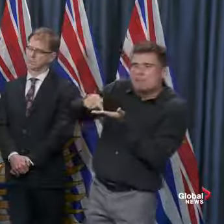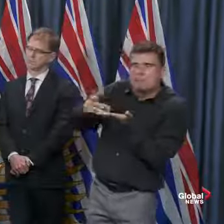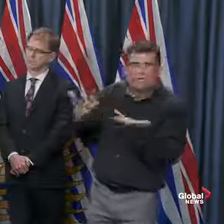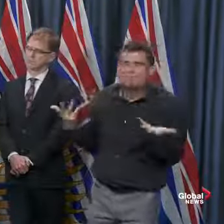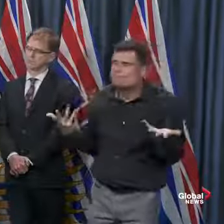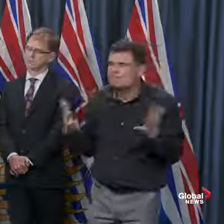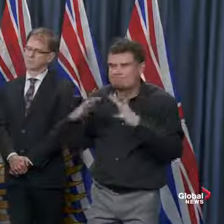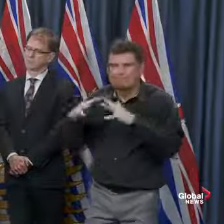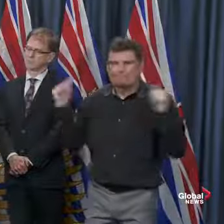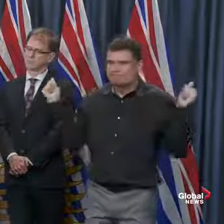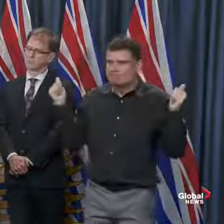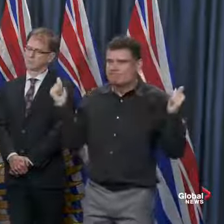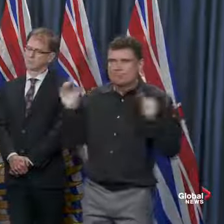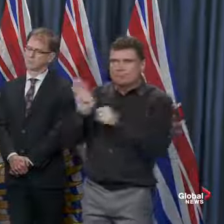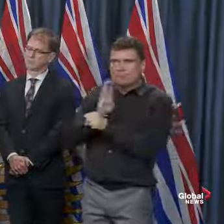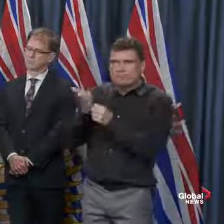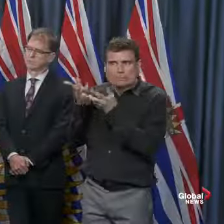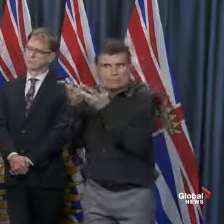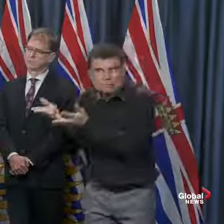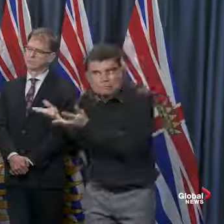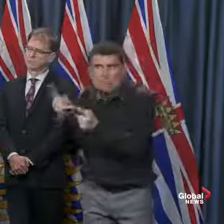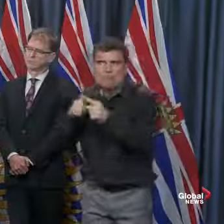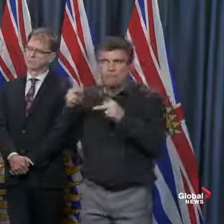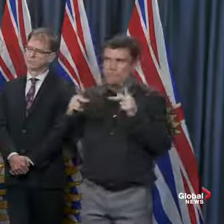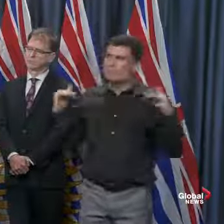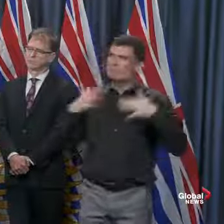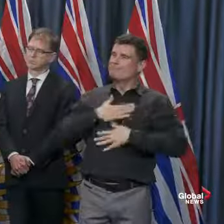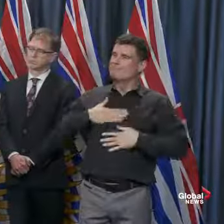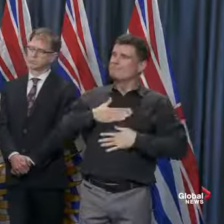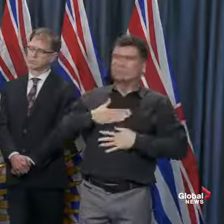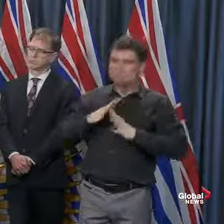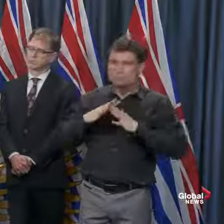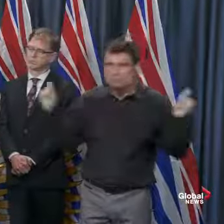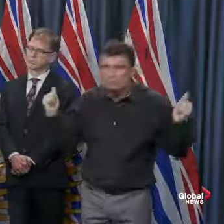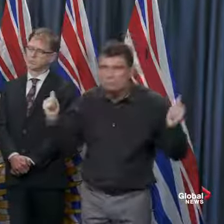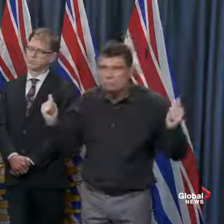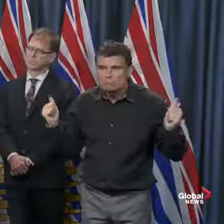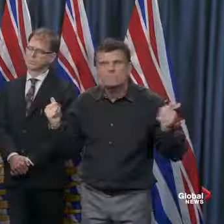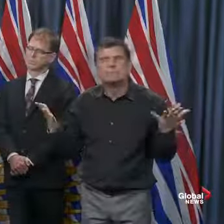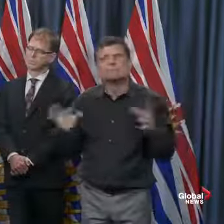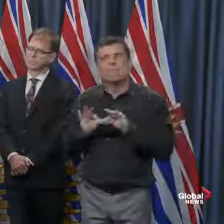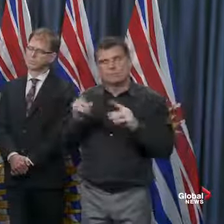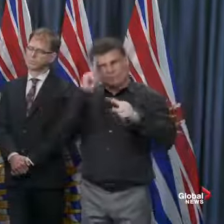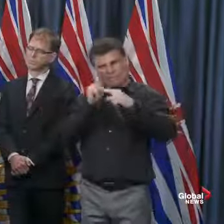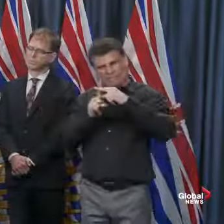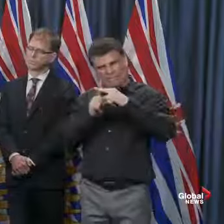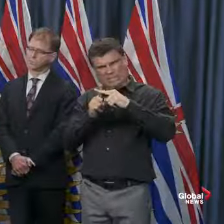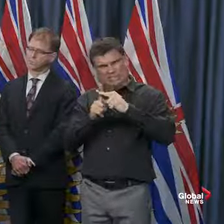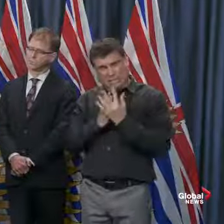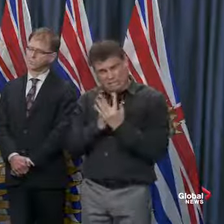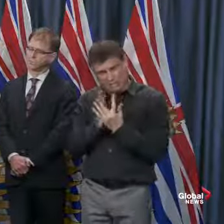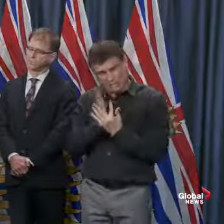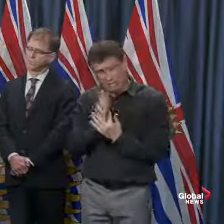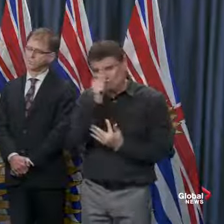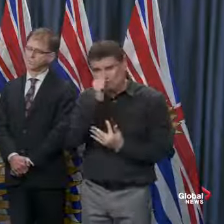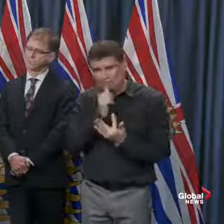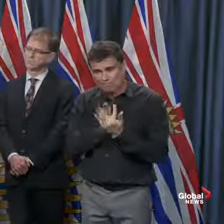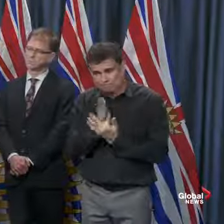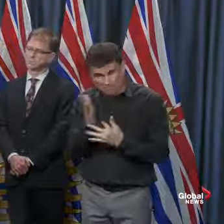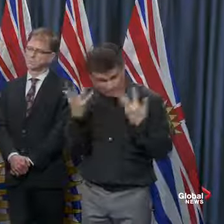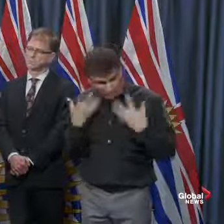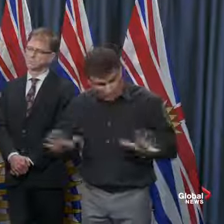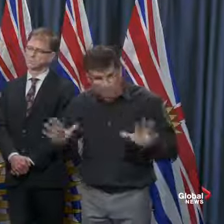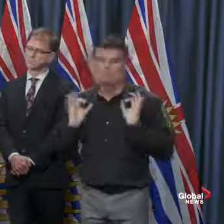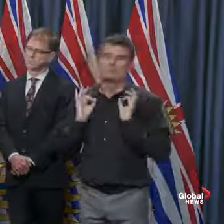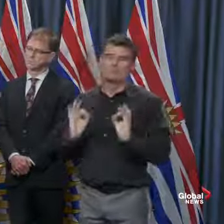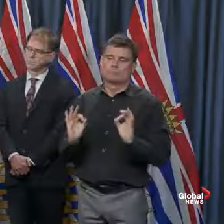important right now. To get us through this next period of time, and we will be reevaluating them and reassessing